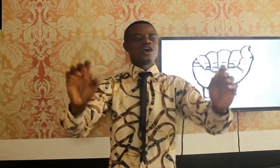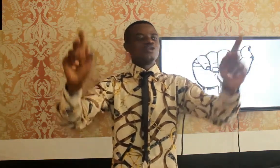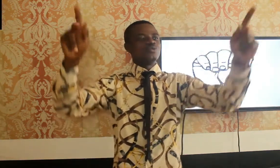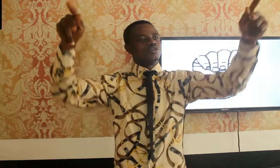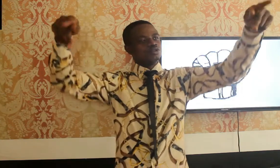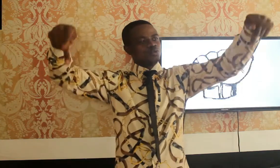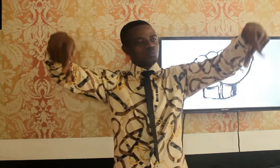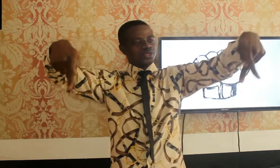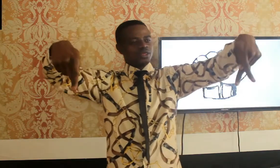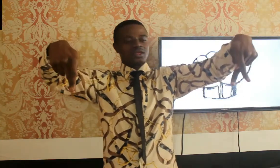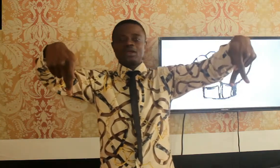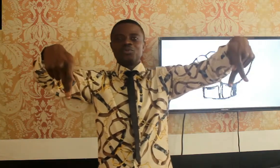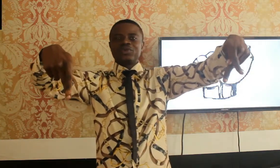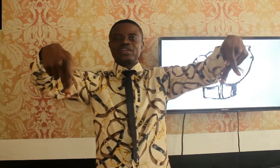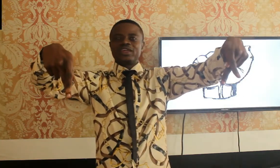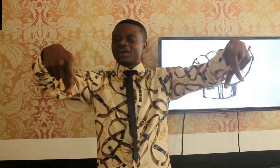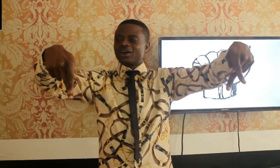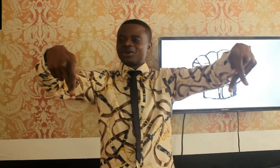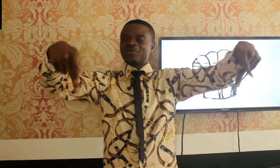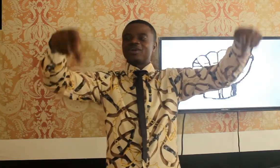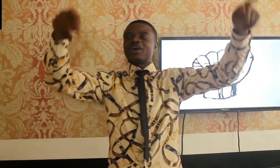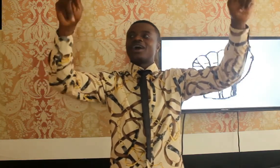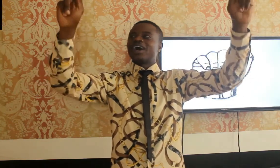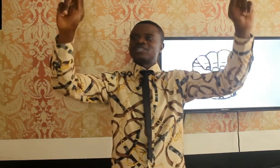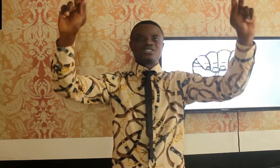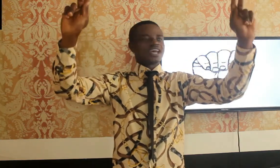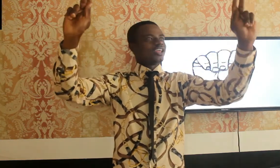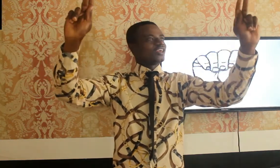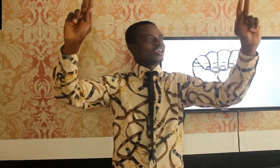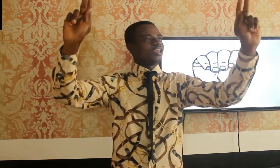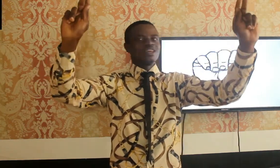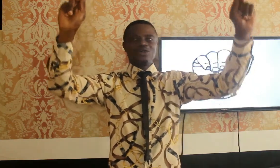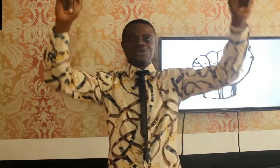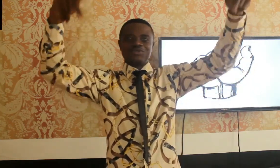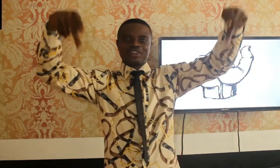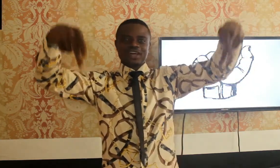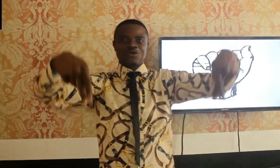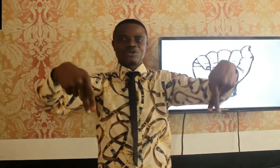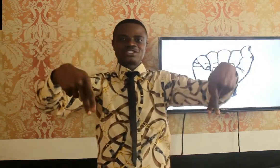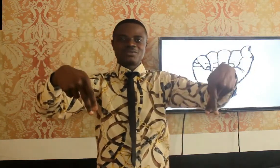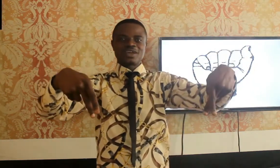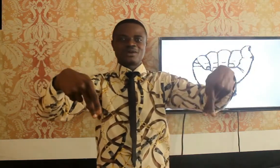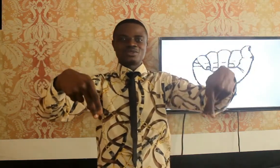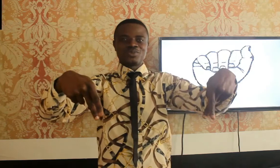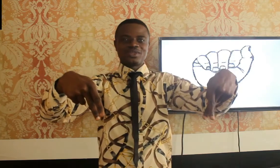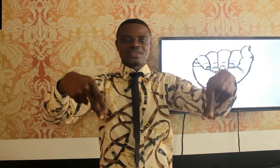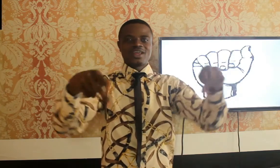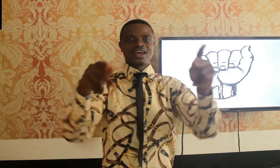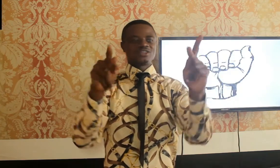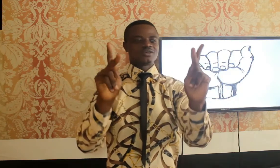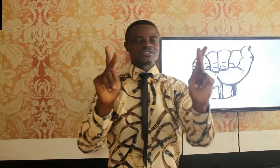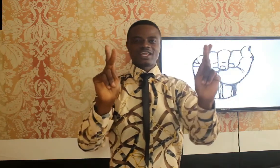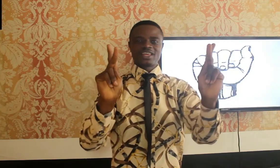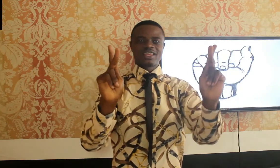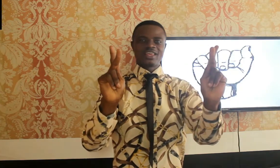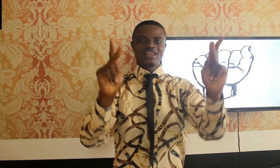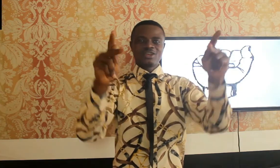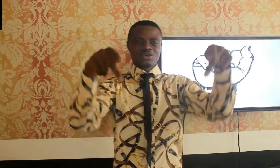Now you move on to P. P, as you sign K, you move it downwards, it becomes P. As you have signed a K, you